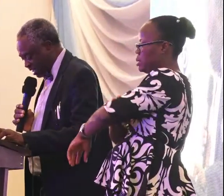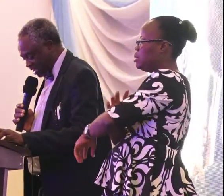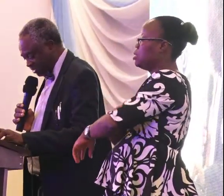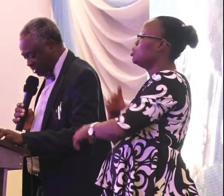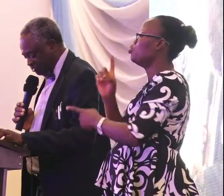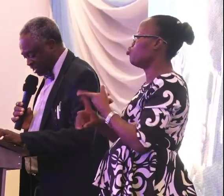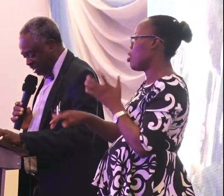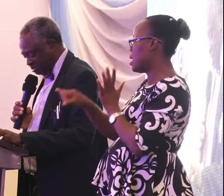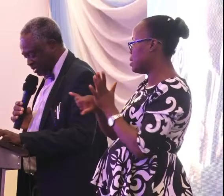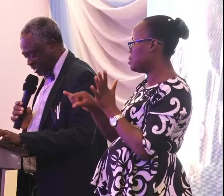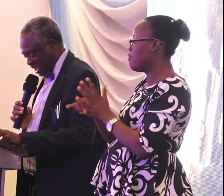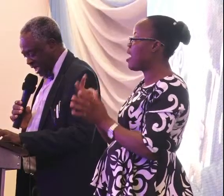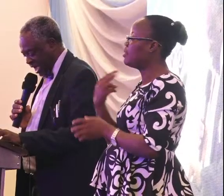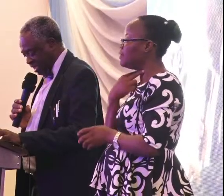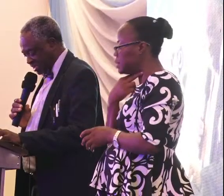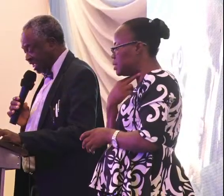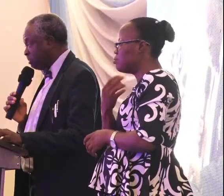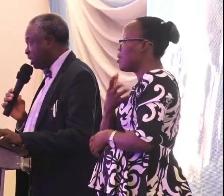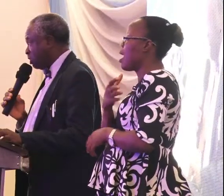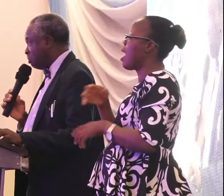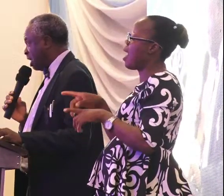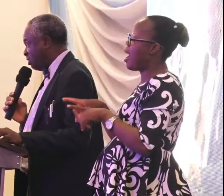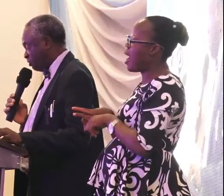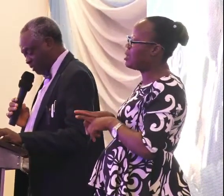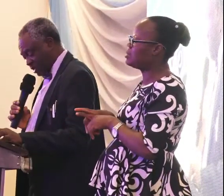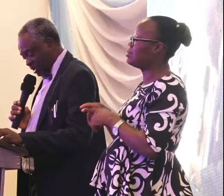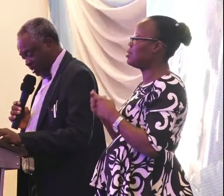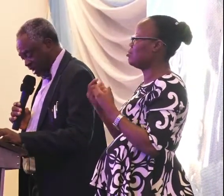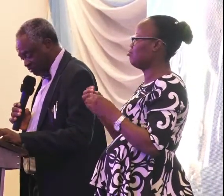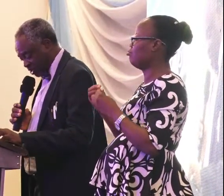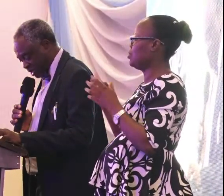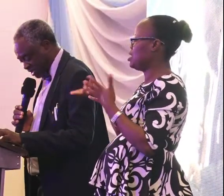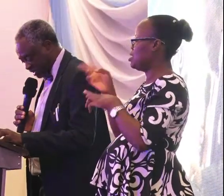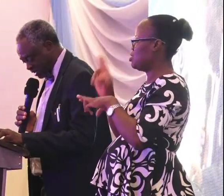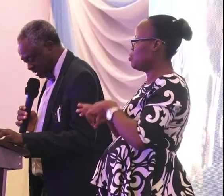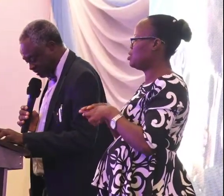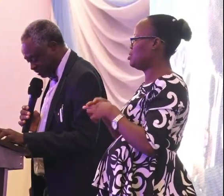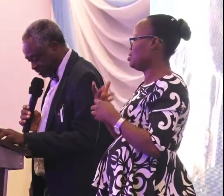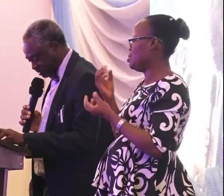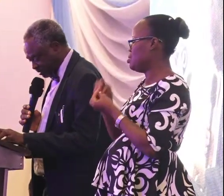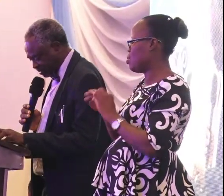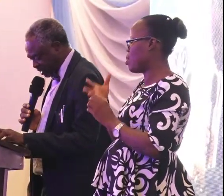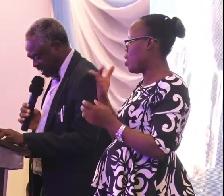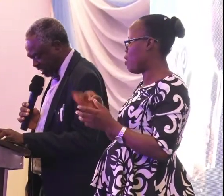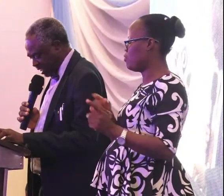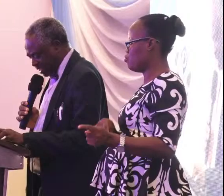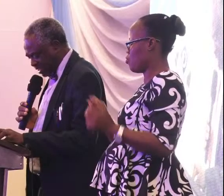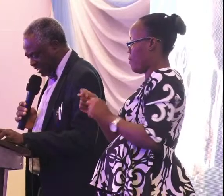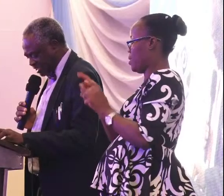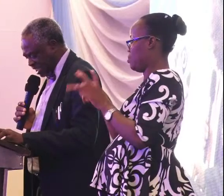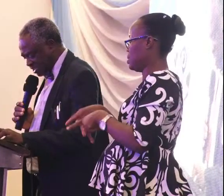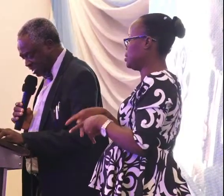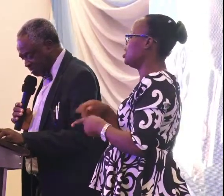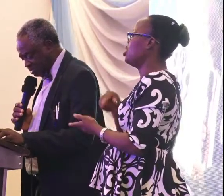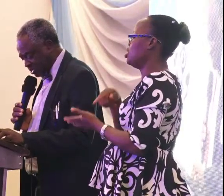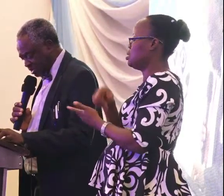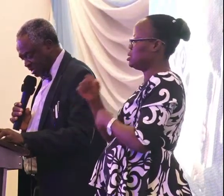to identify victims and stem the number of trafficked persons. This